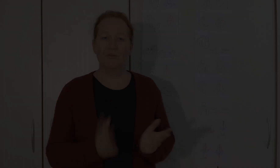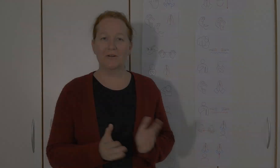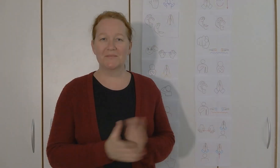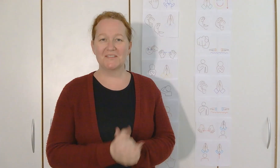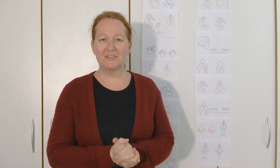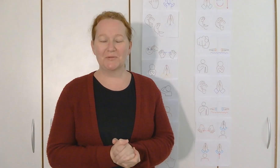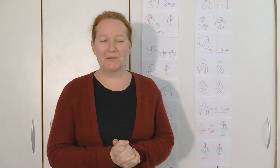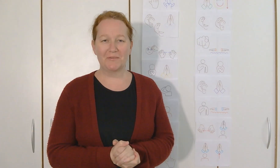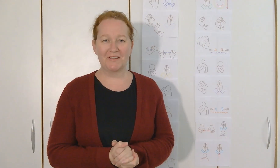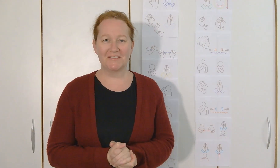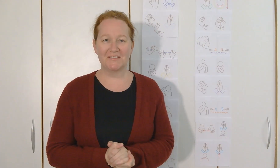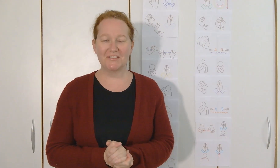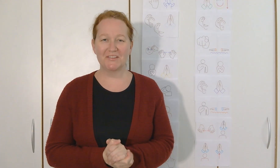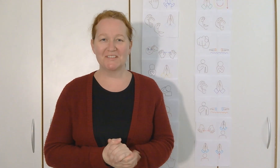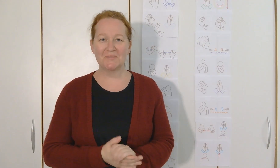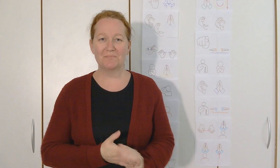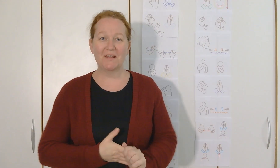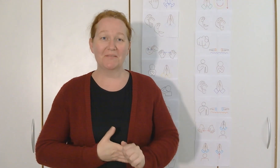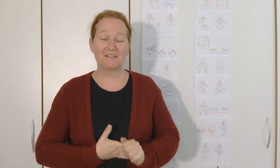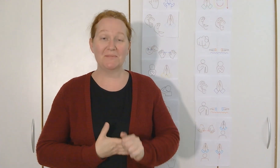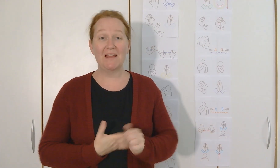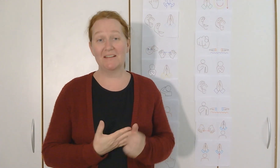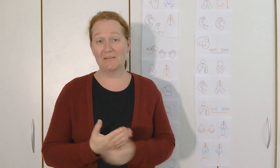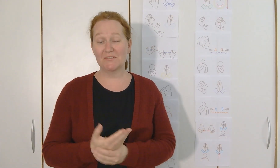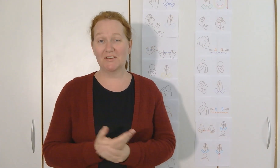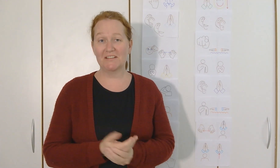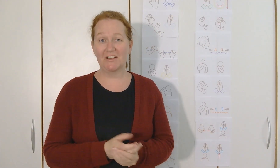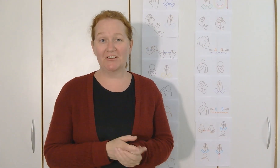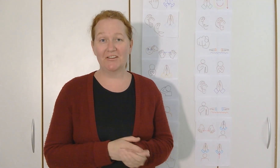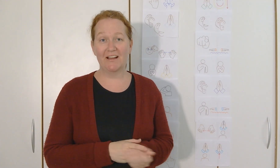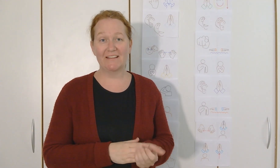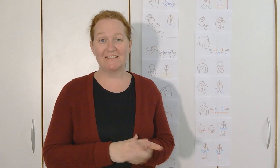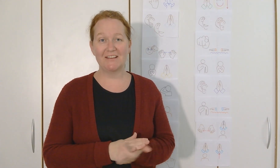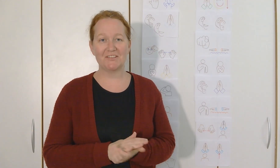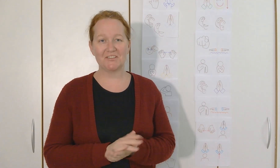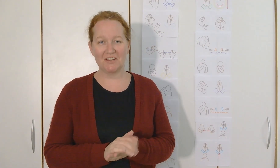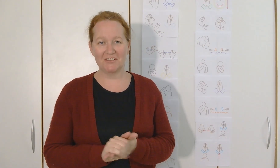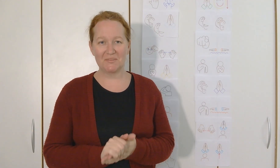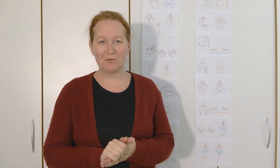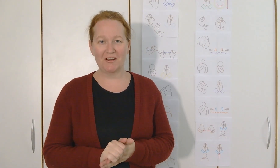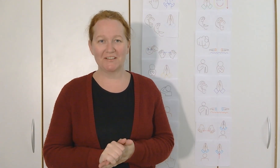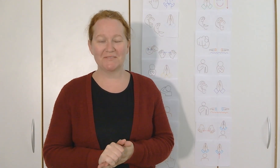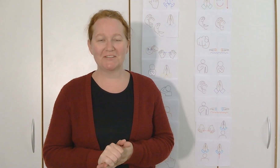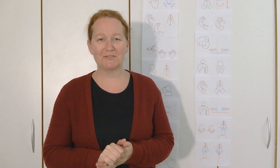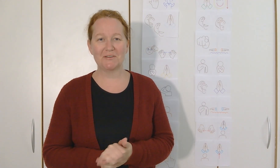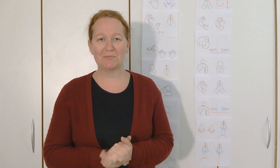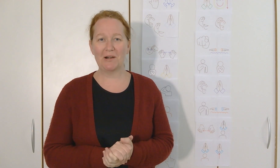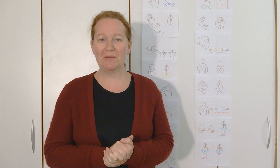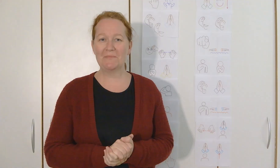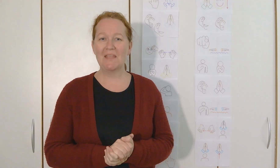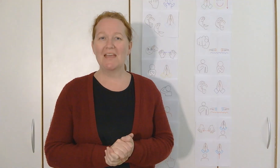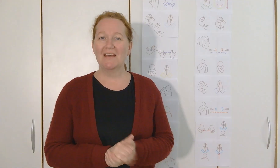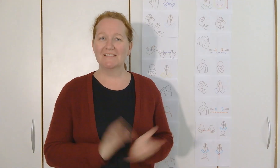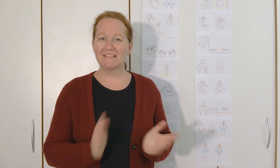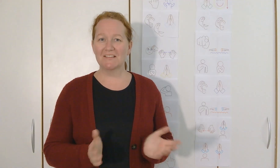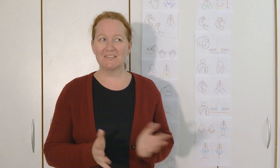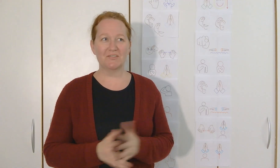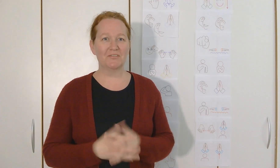Welcome to this video where I'm going to just explain and demonstrate how I teach a child's prayer to my children in primary. So this is a song